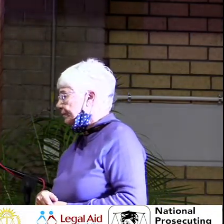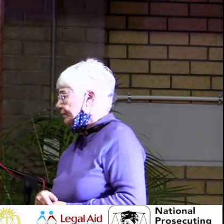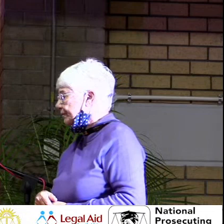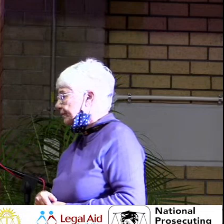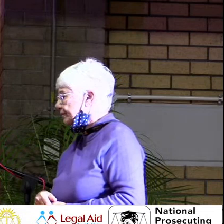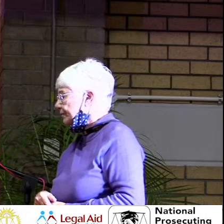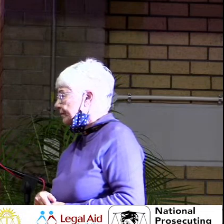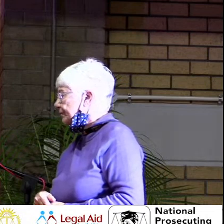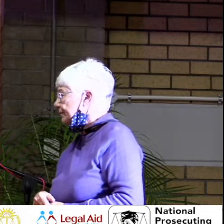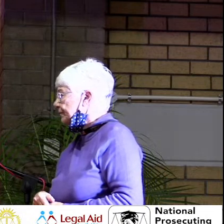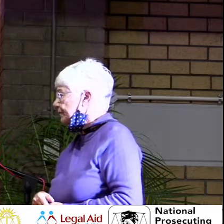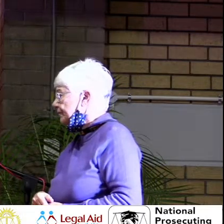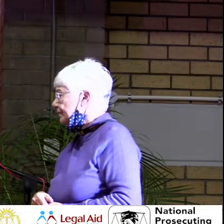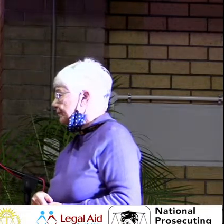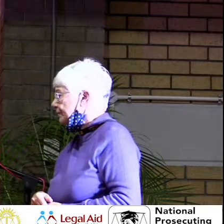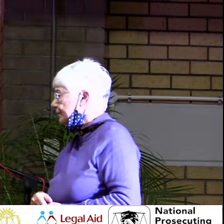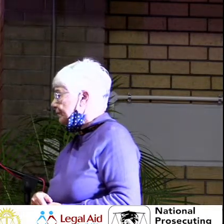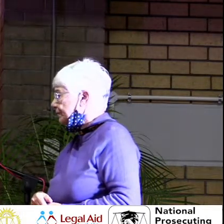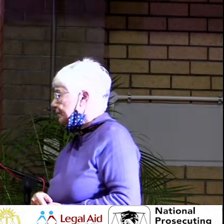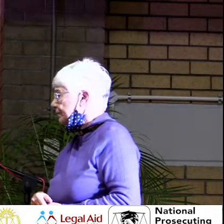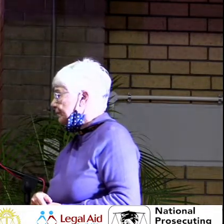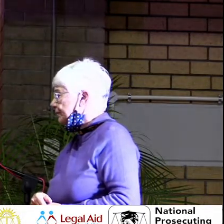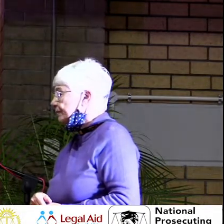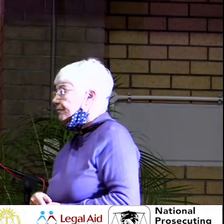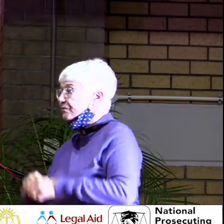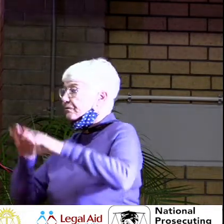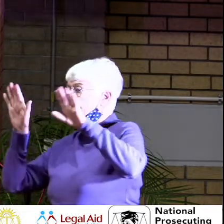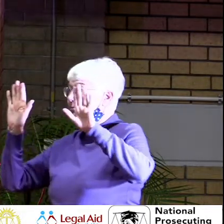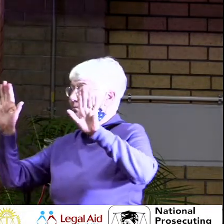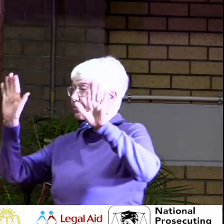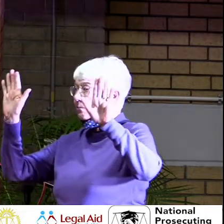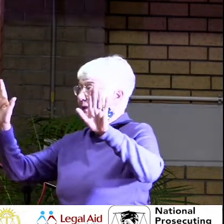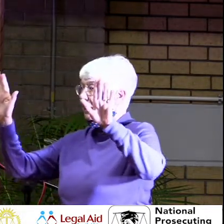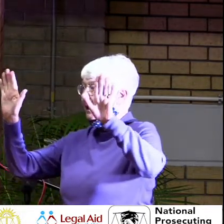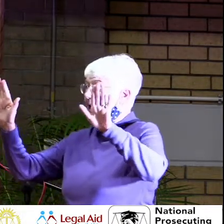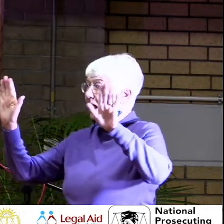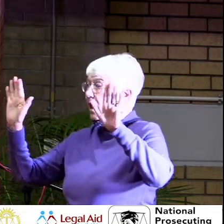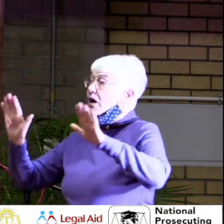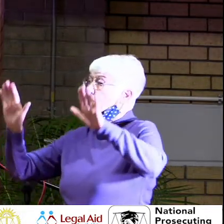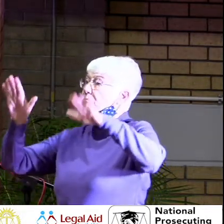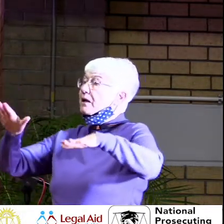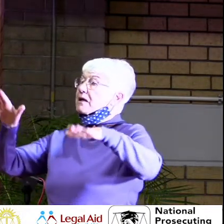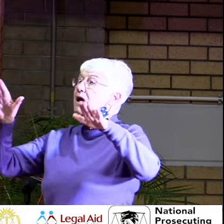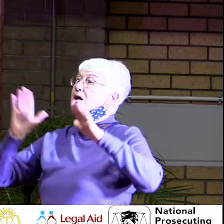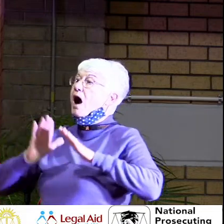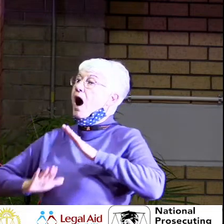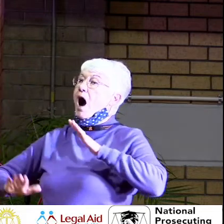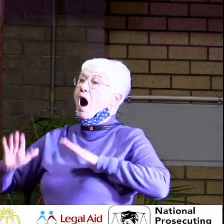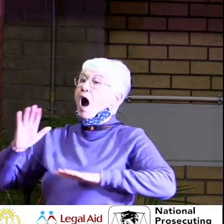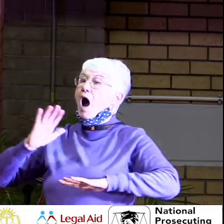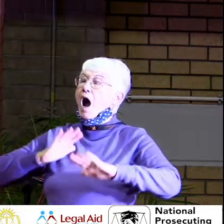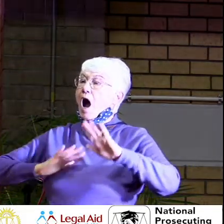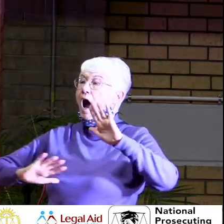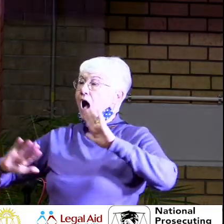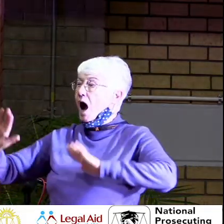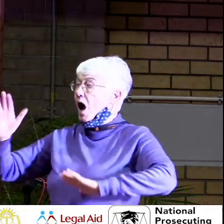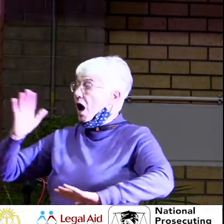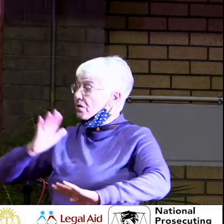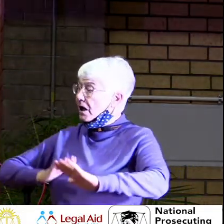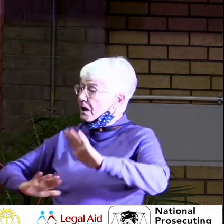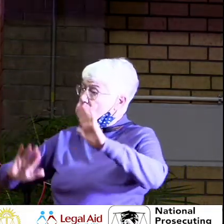we want you to stay very calm. Please, we need you to stay very calm. Ek vra julle